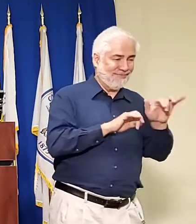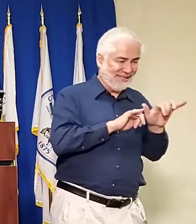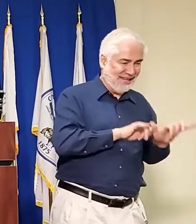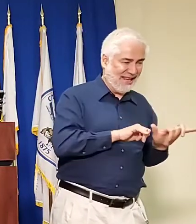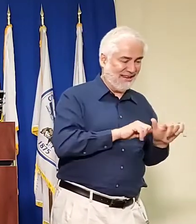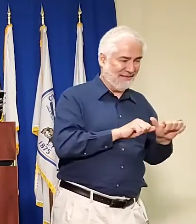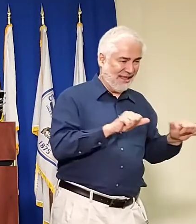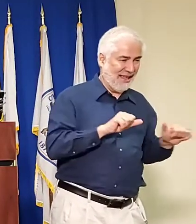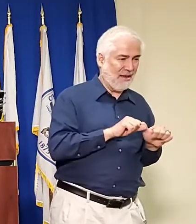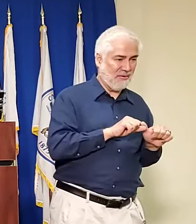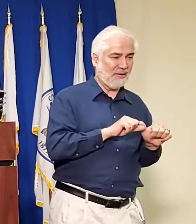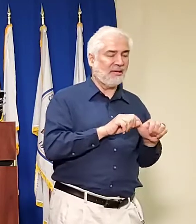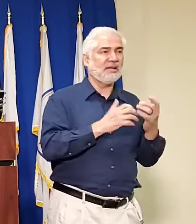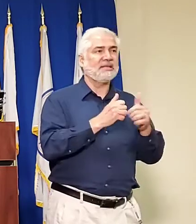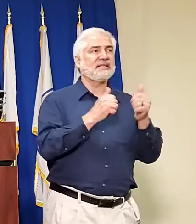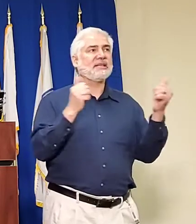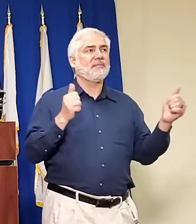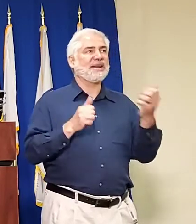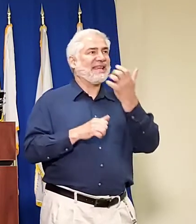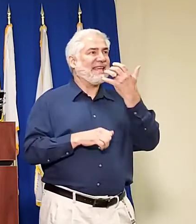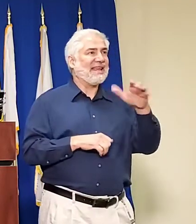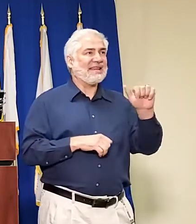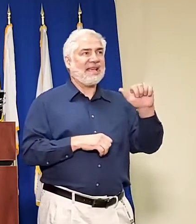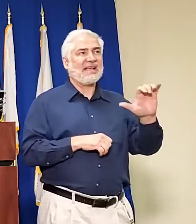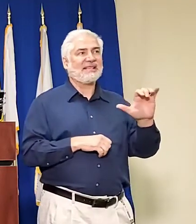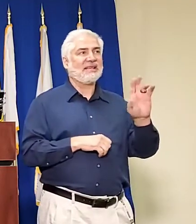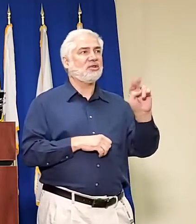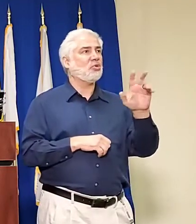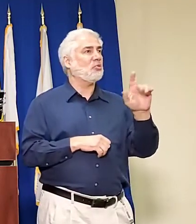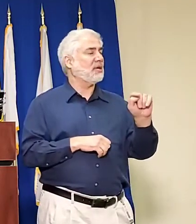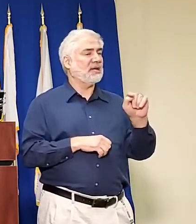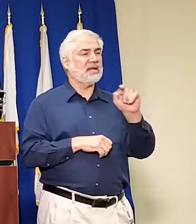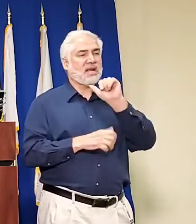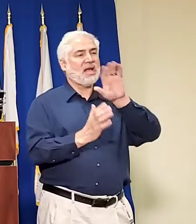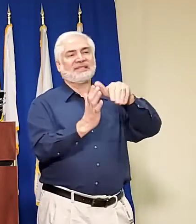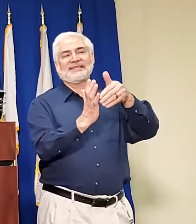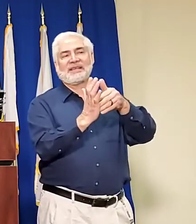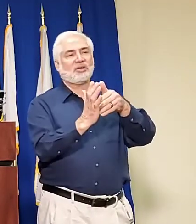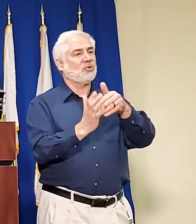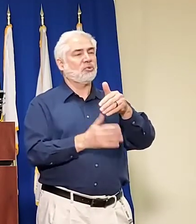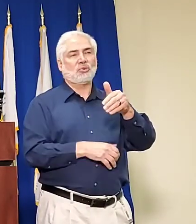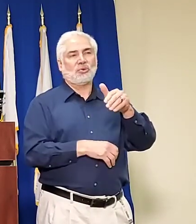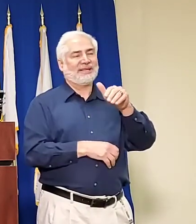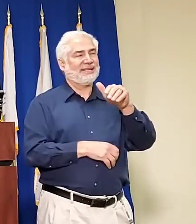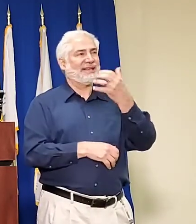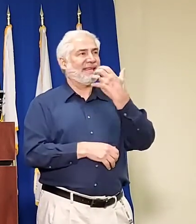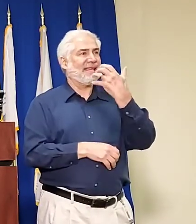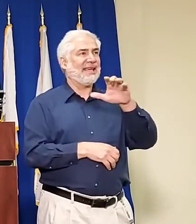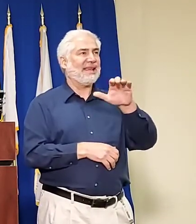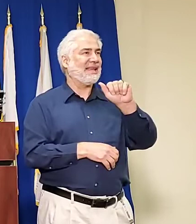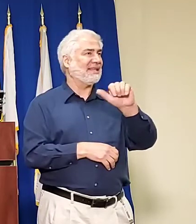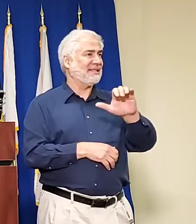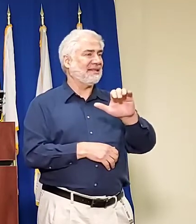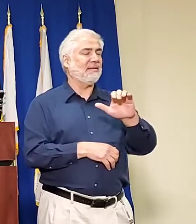has a separate heating and air conditioning unit. Not a central heating unit, and